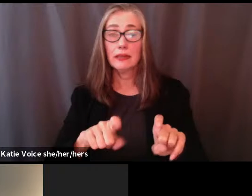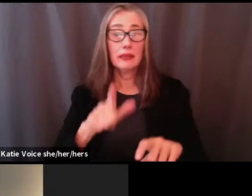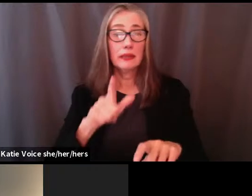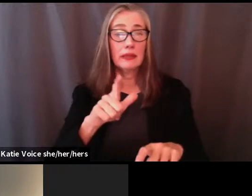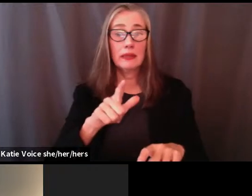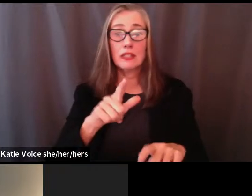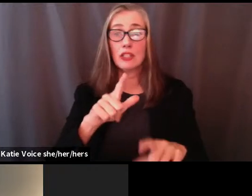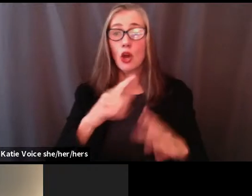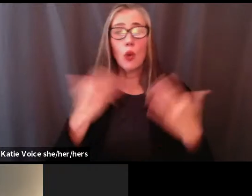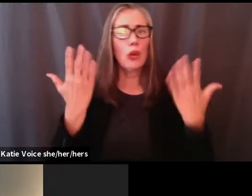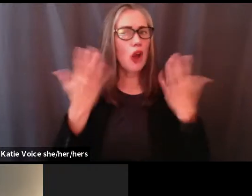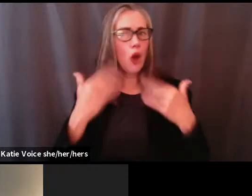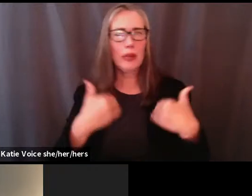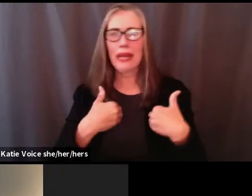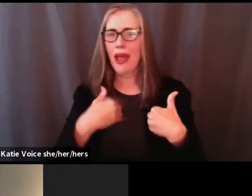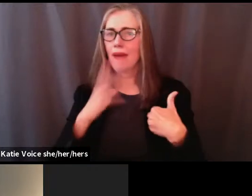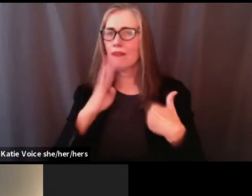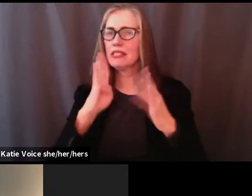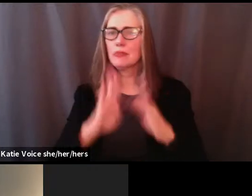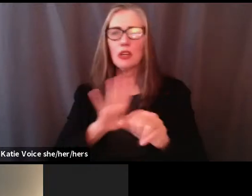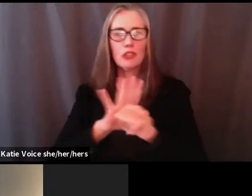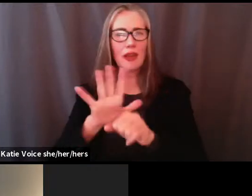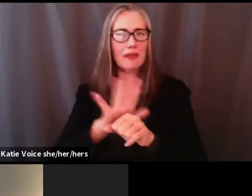taking any more speakers on the main motion.